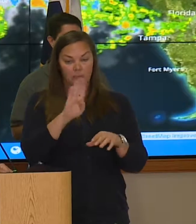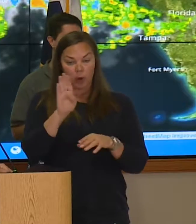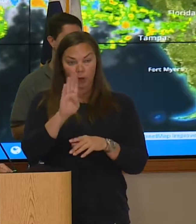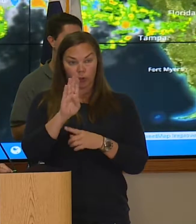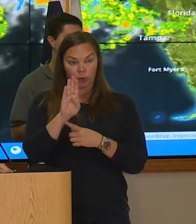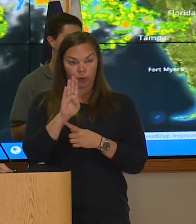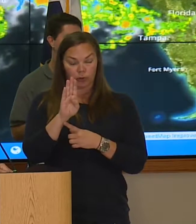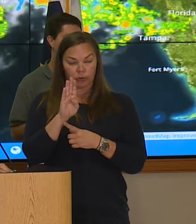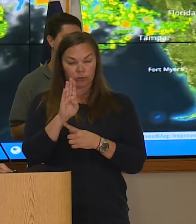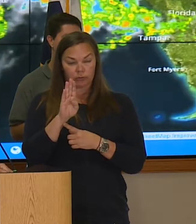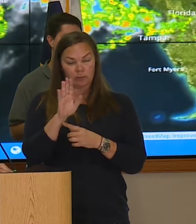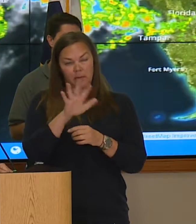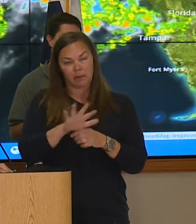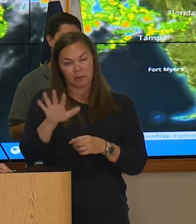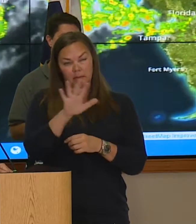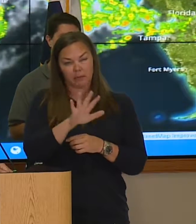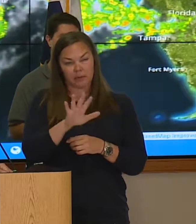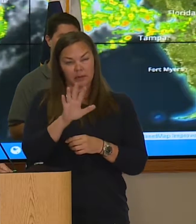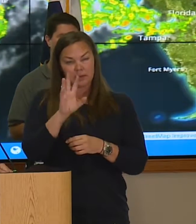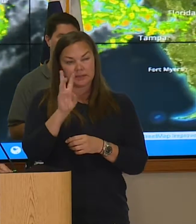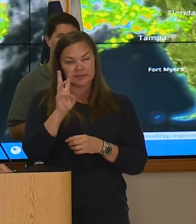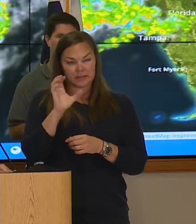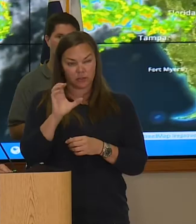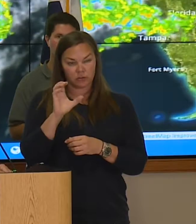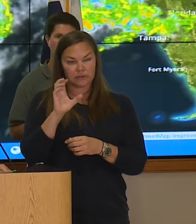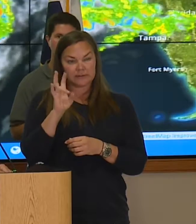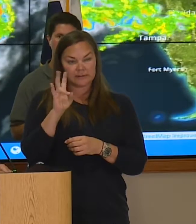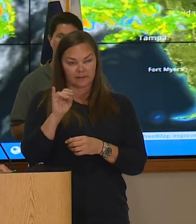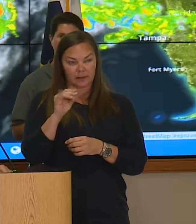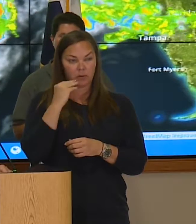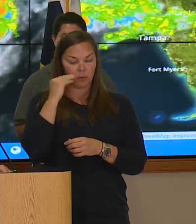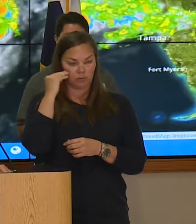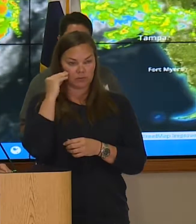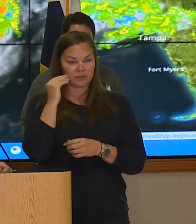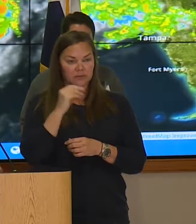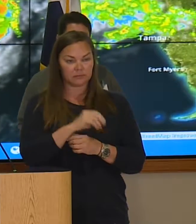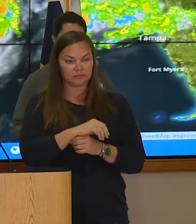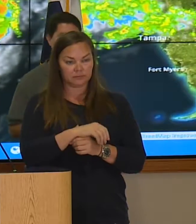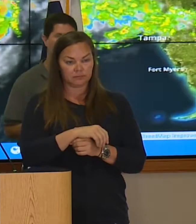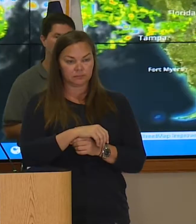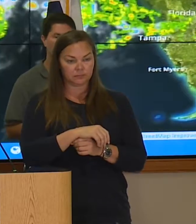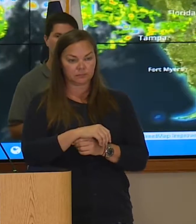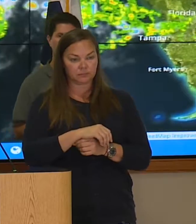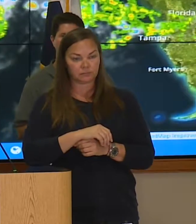Barker, roughly 670 homes.